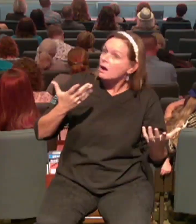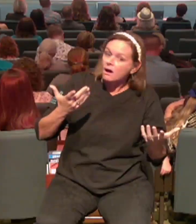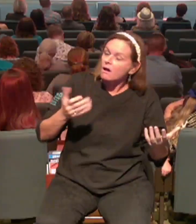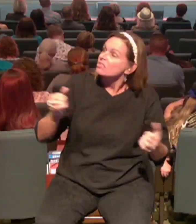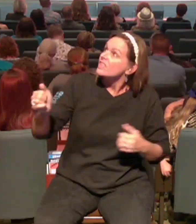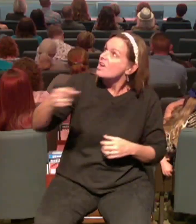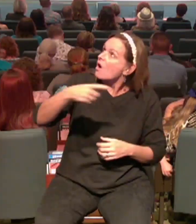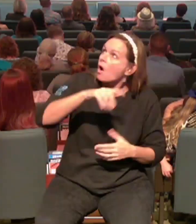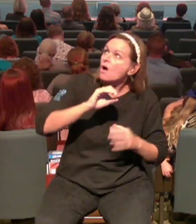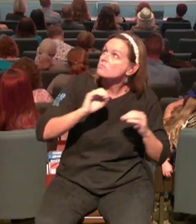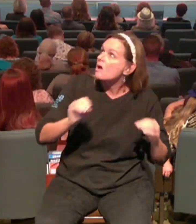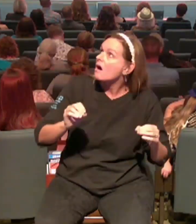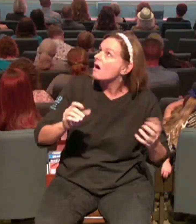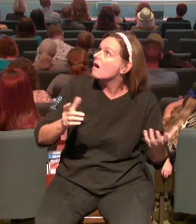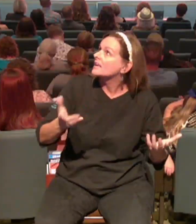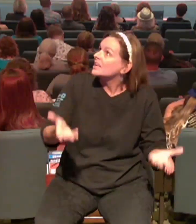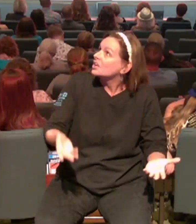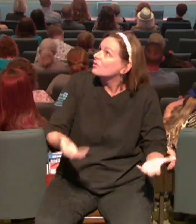quoting the scripture